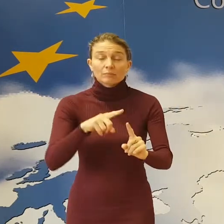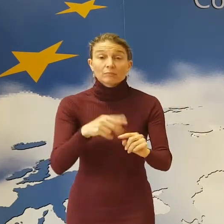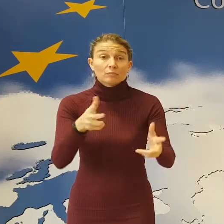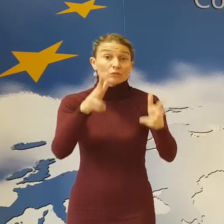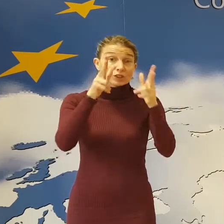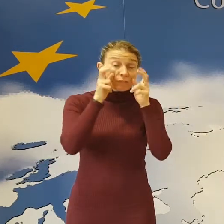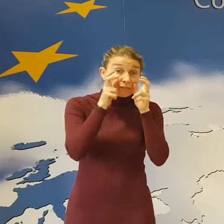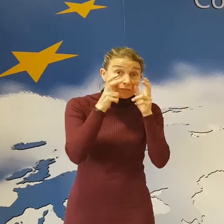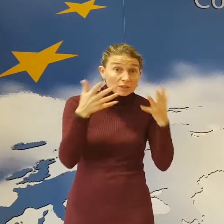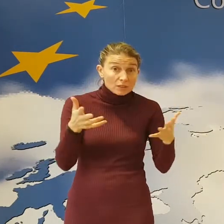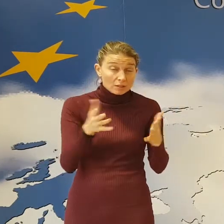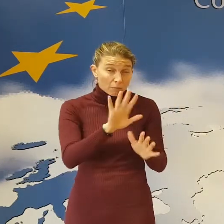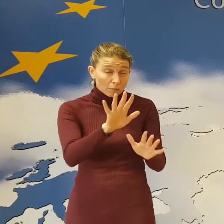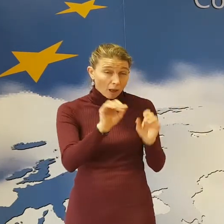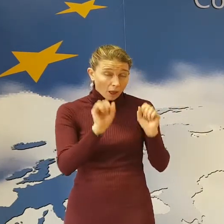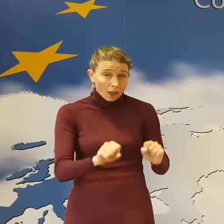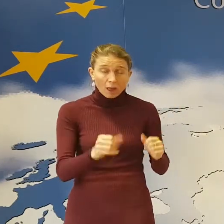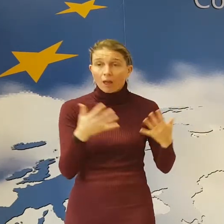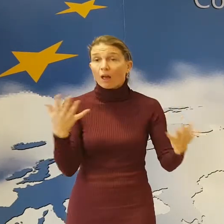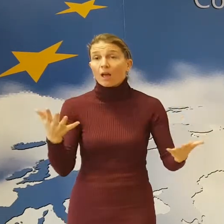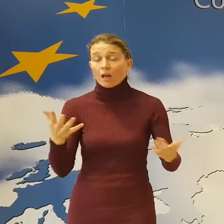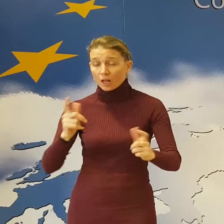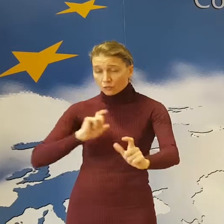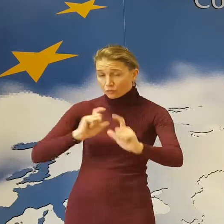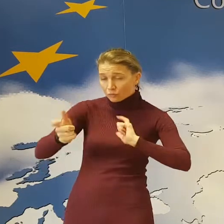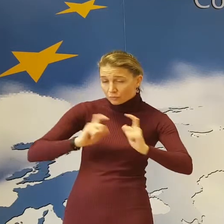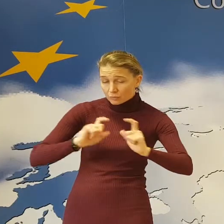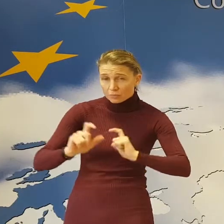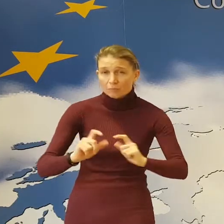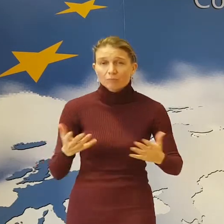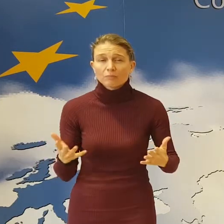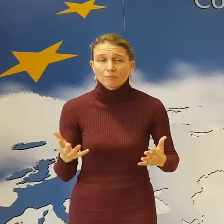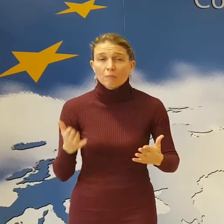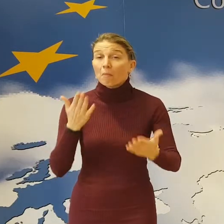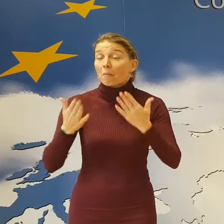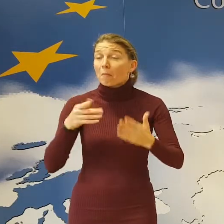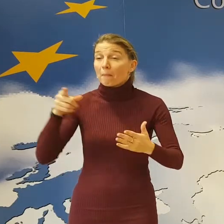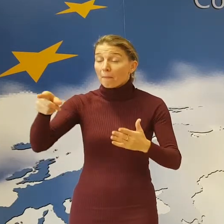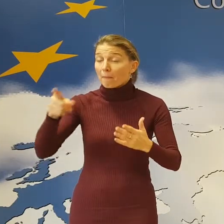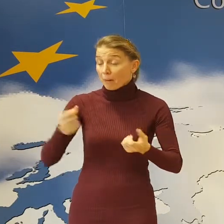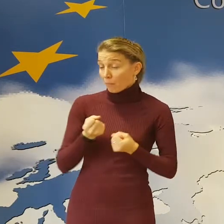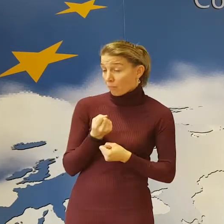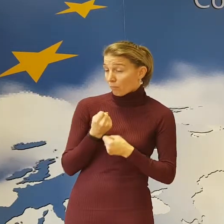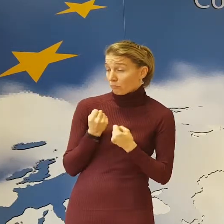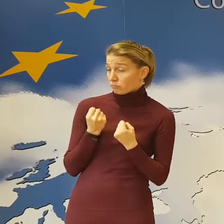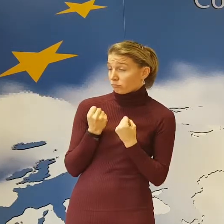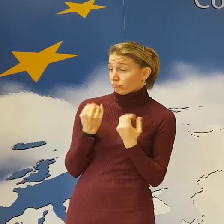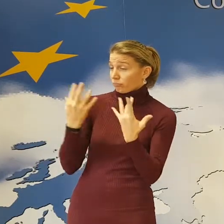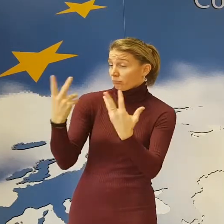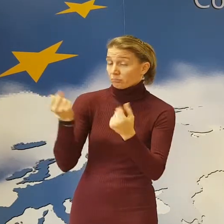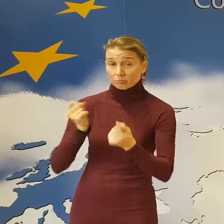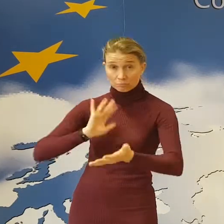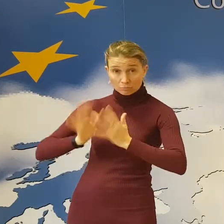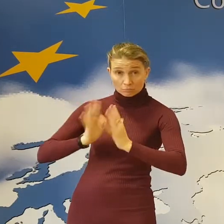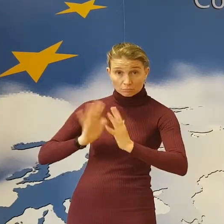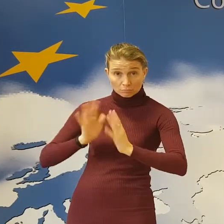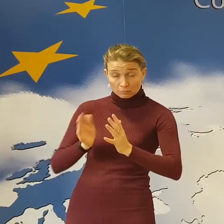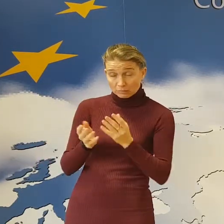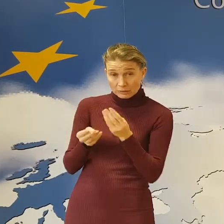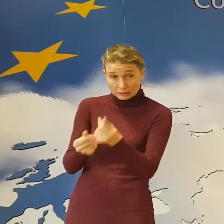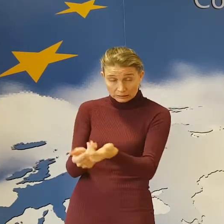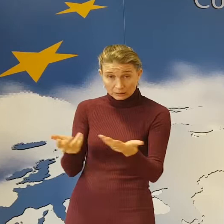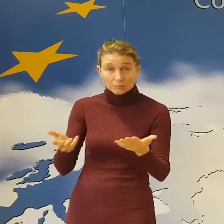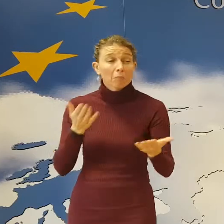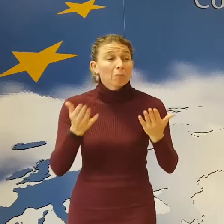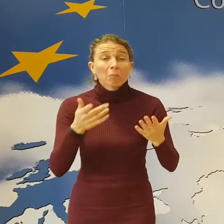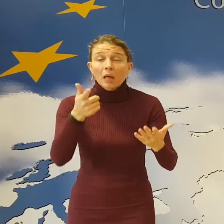skills, and/or interaction, or vocabulary knowledge? That's something you need to define before we actually get